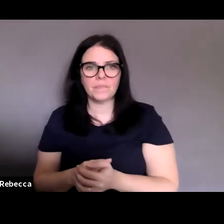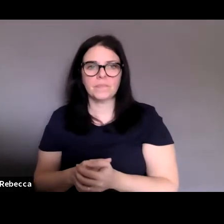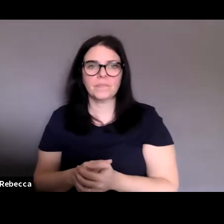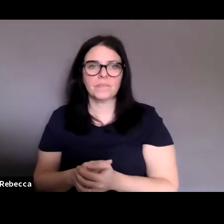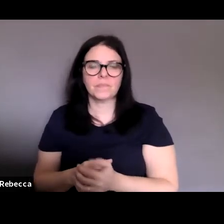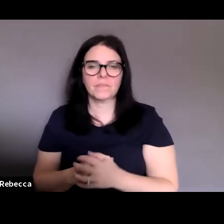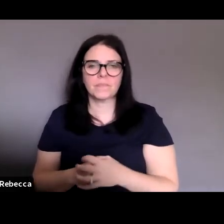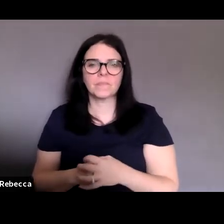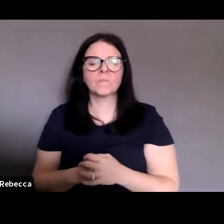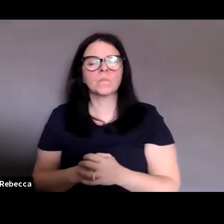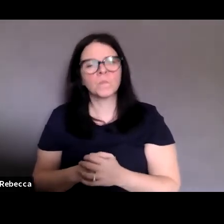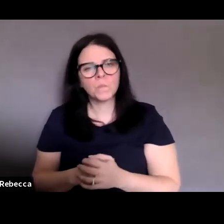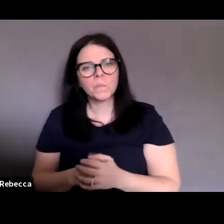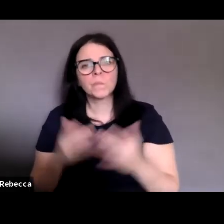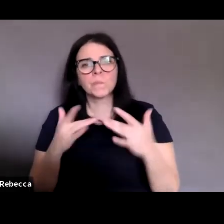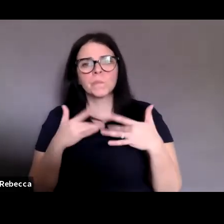In practice,